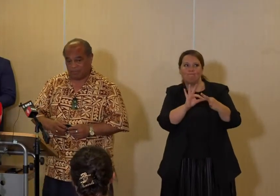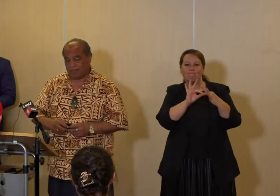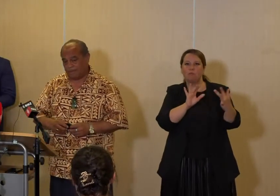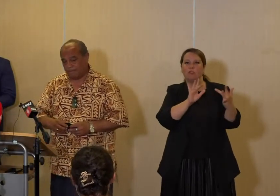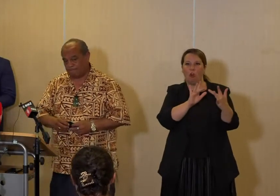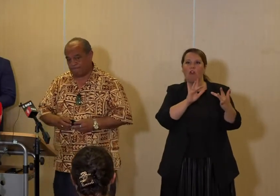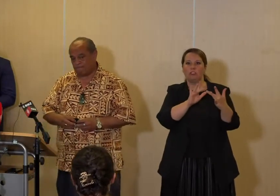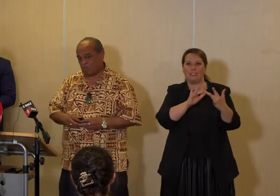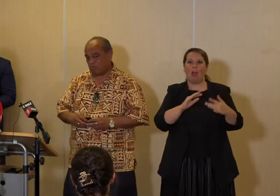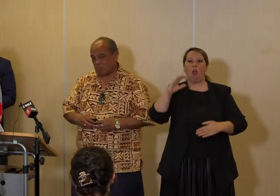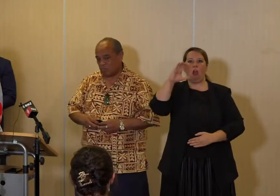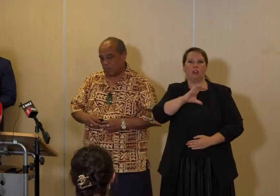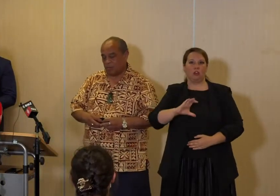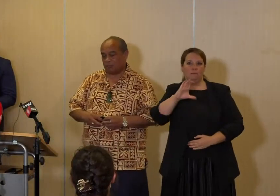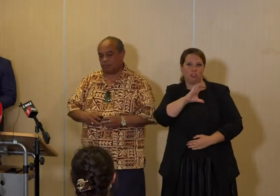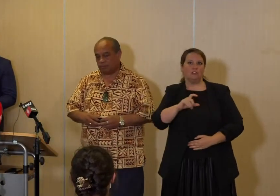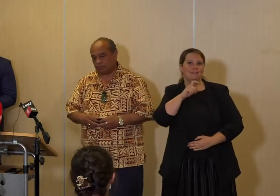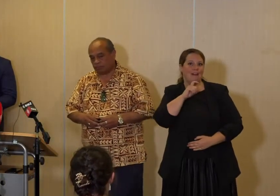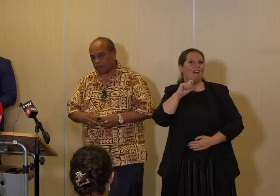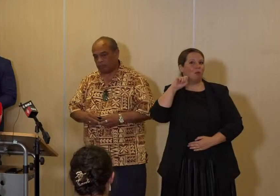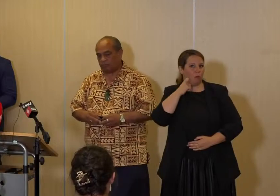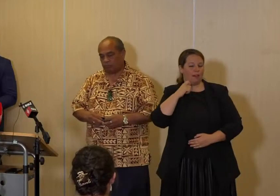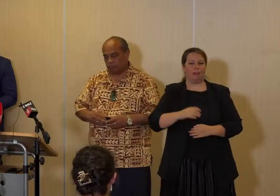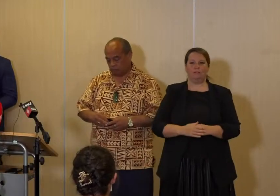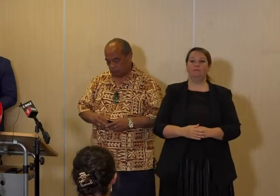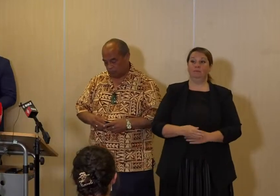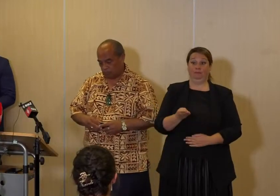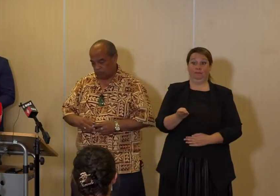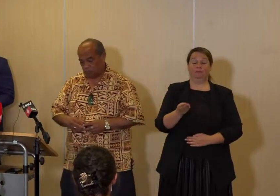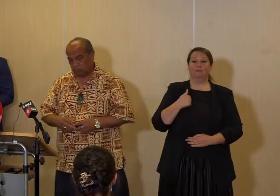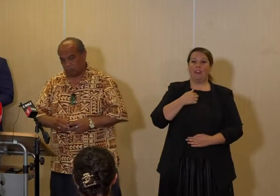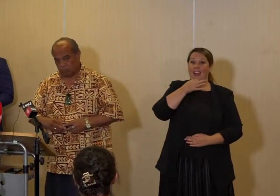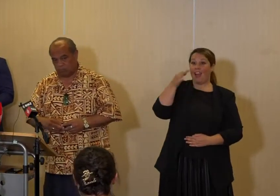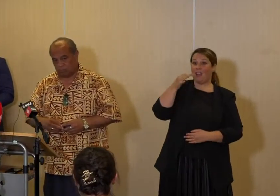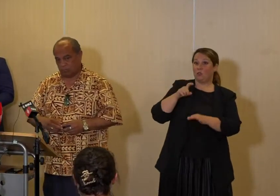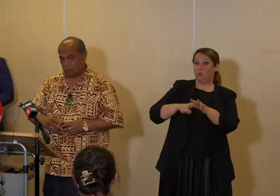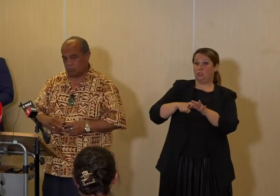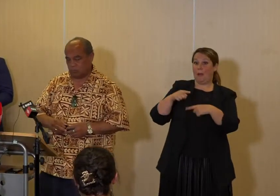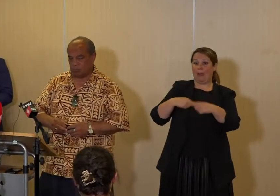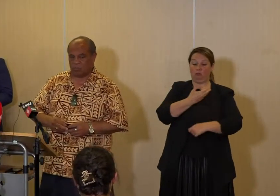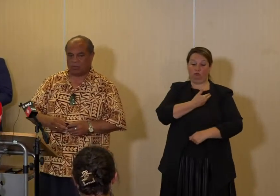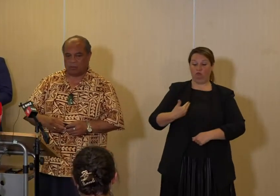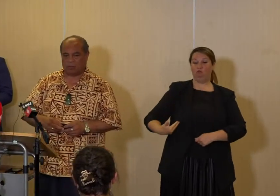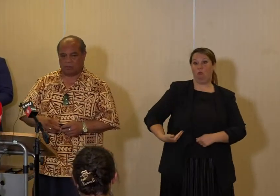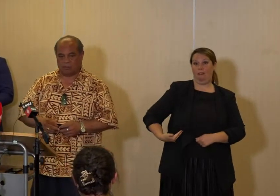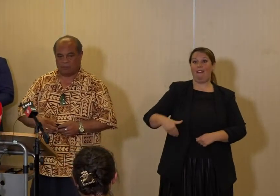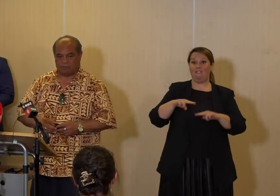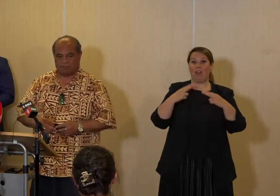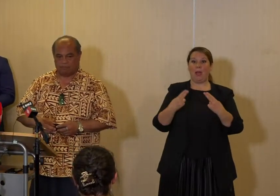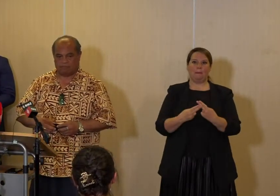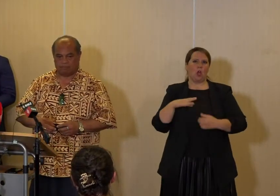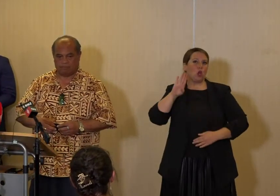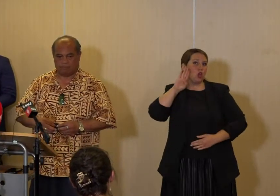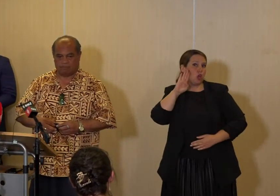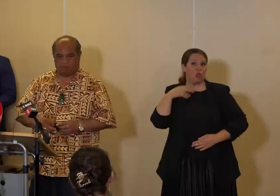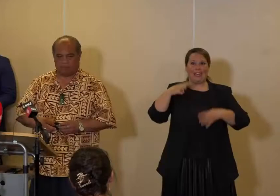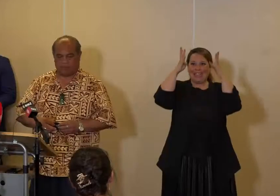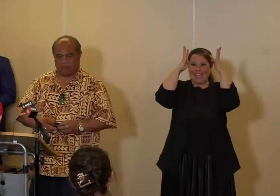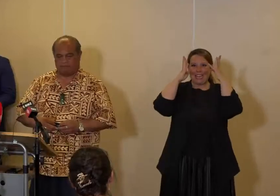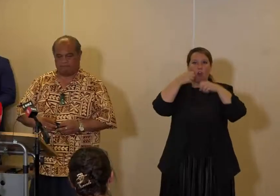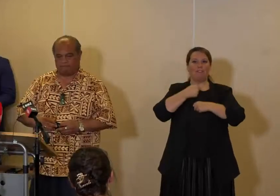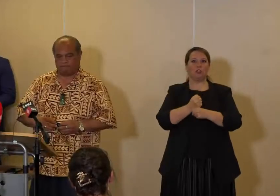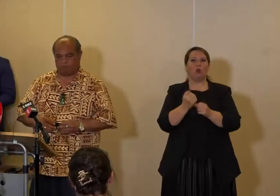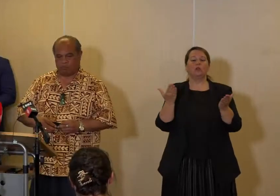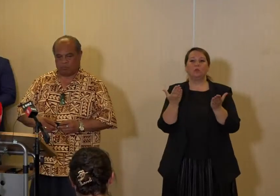I just have one question on the royal family for you. There are reports that the King of Tonga is on the island of Ewa